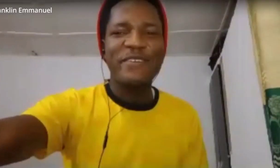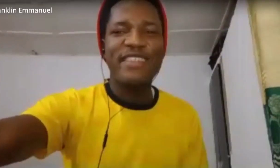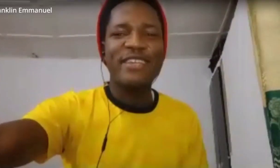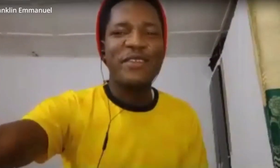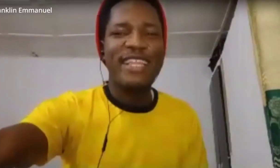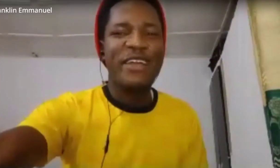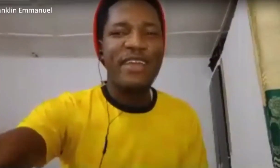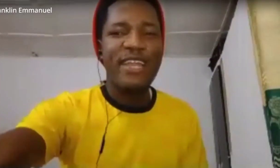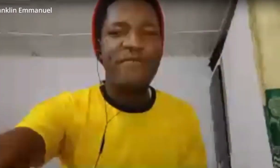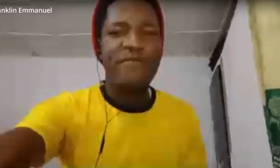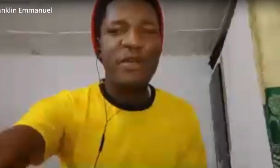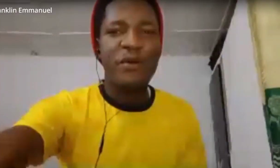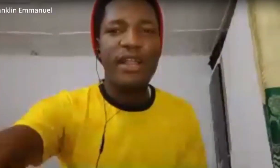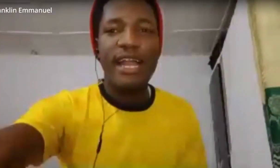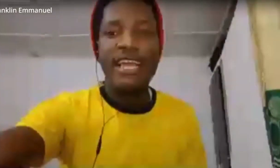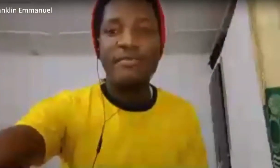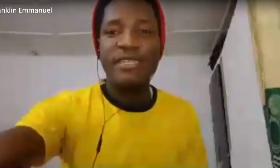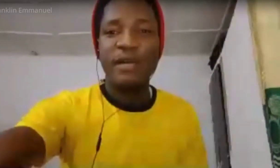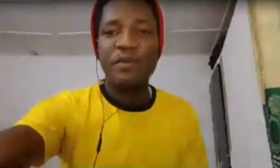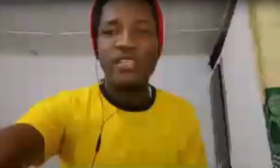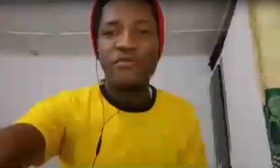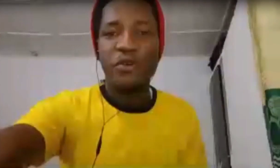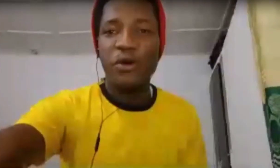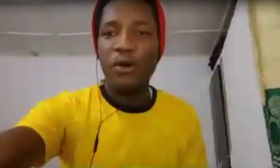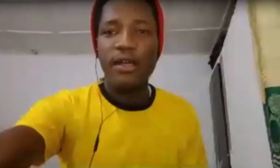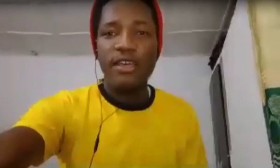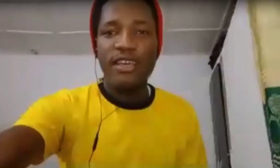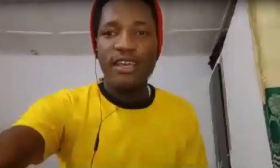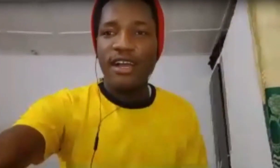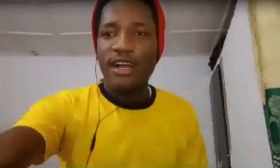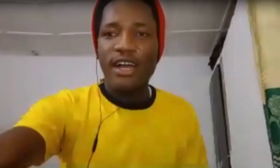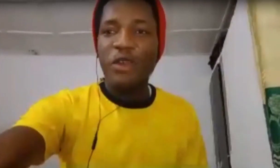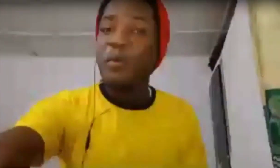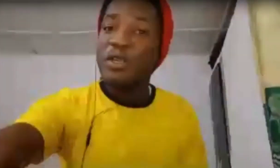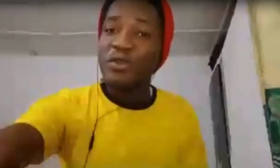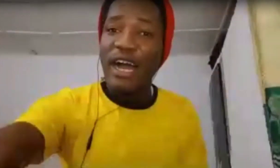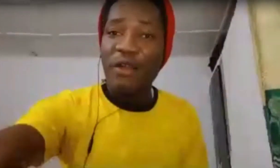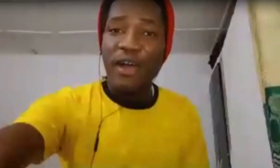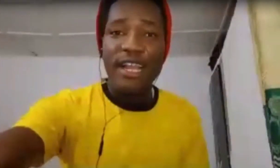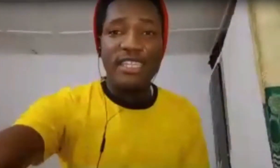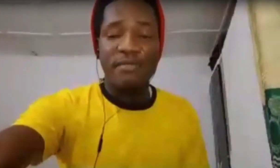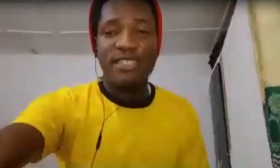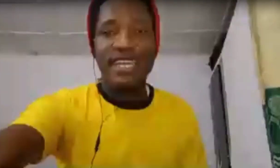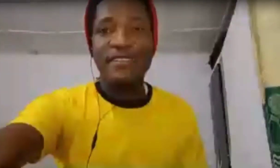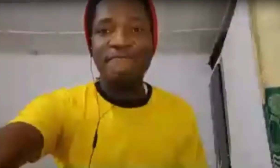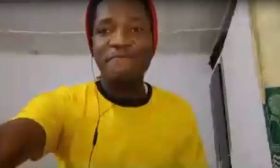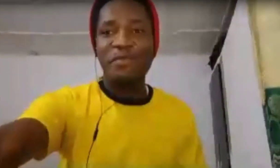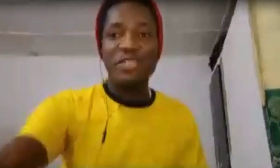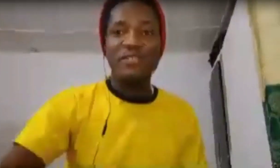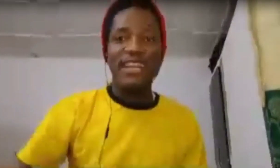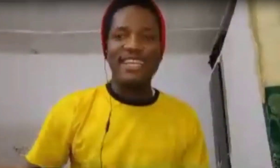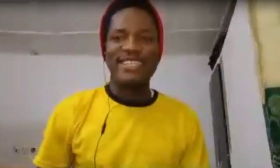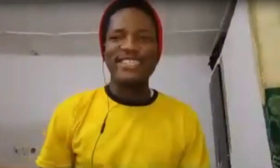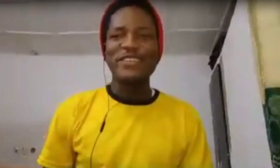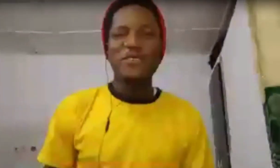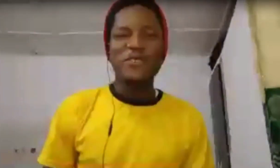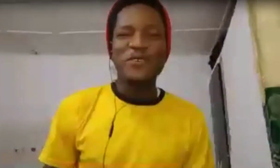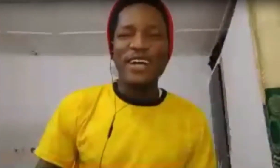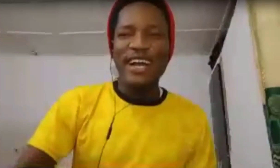very well, and he has been interpreting for nobody knows how long. Alex has been signing, not even Alex. So I think Alex